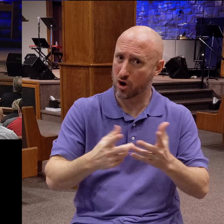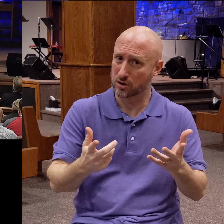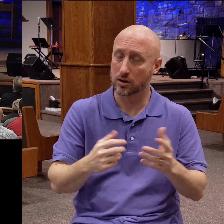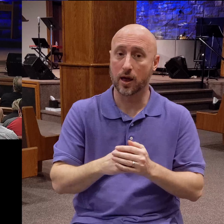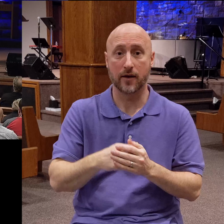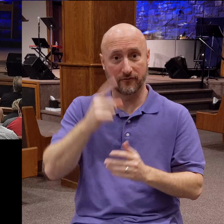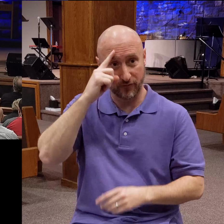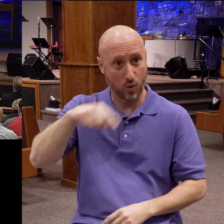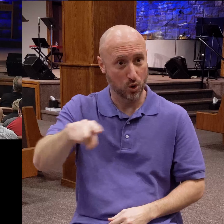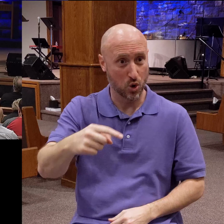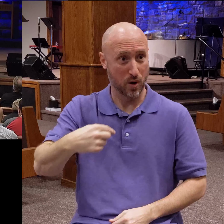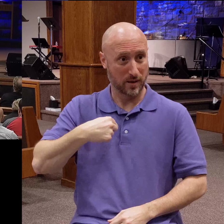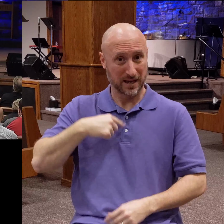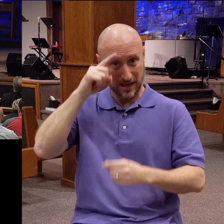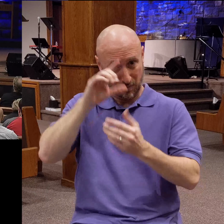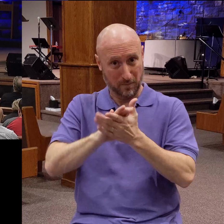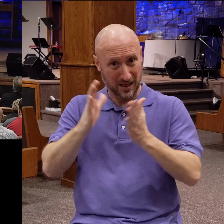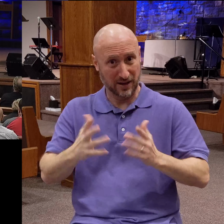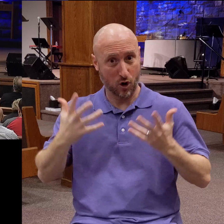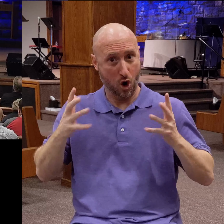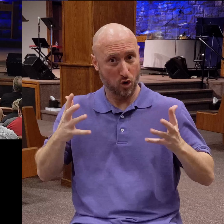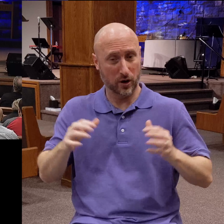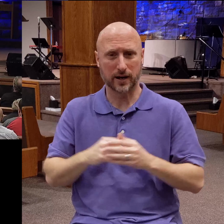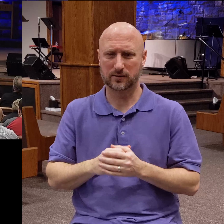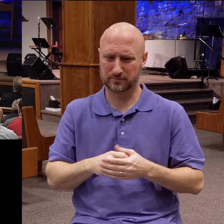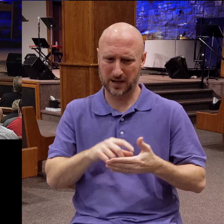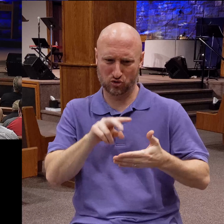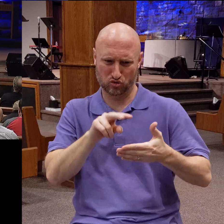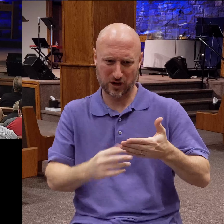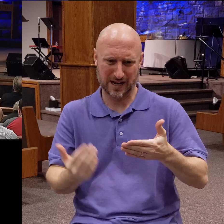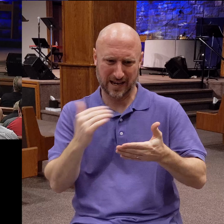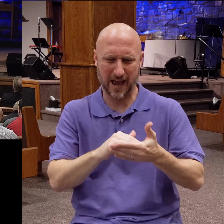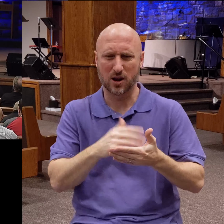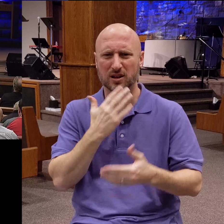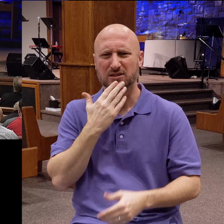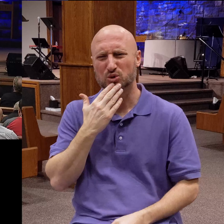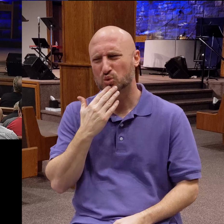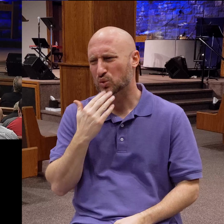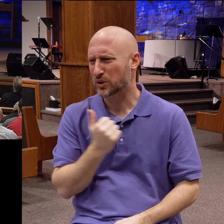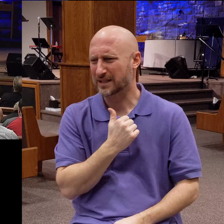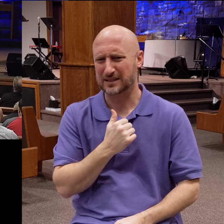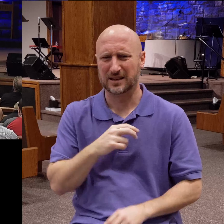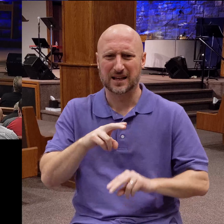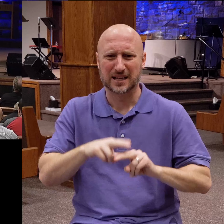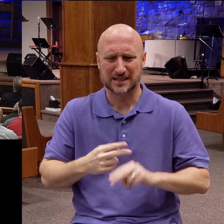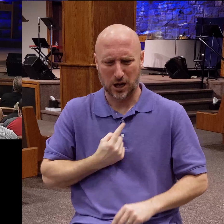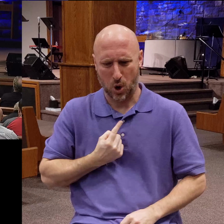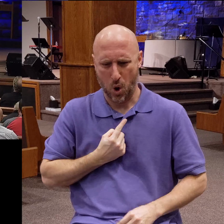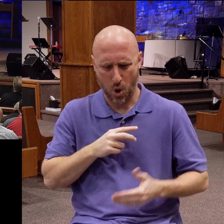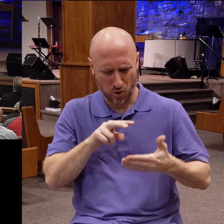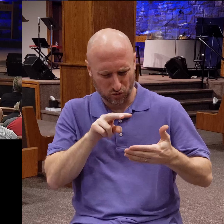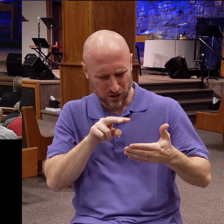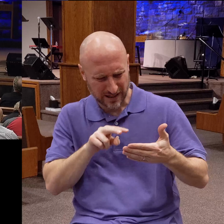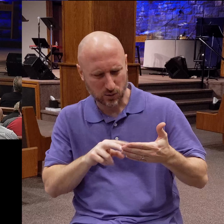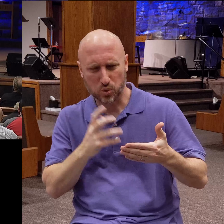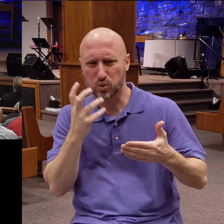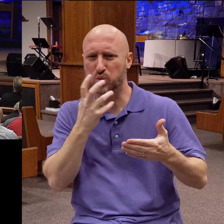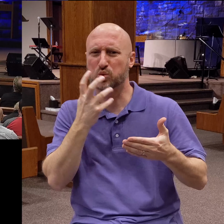and I, it's been sweeter to me than it ever has before, just going through it this time, sitting alone with it. How remarkable.